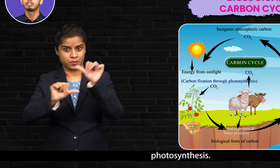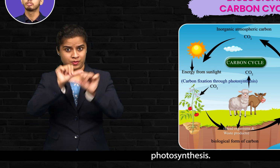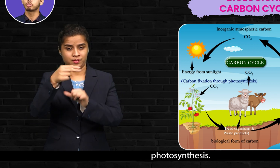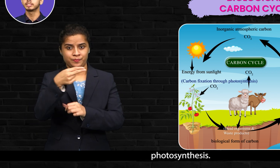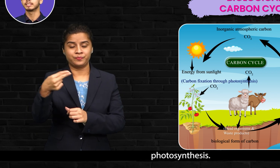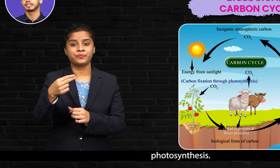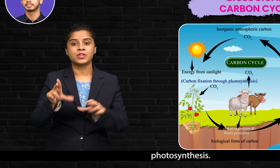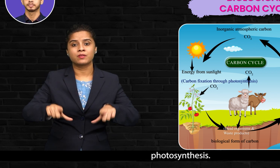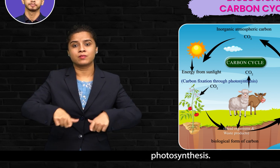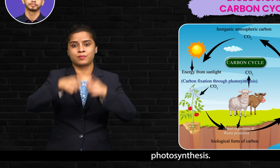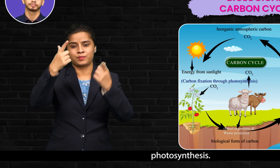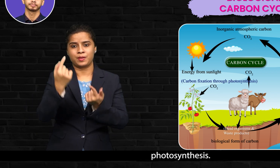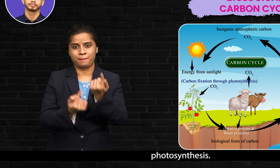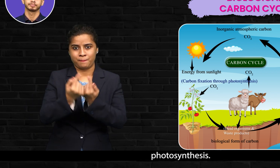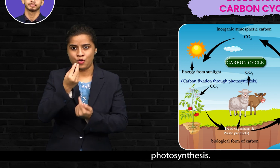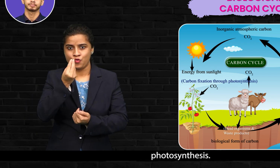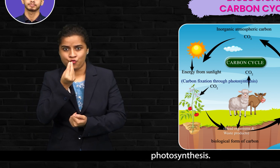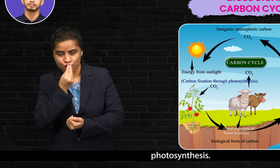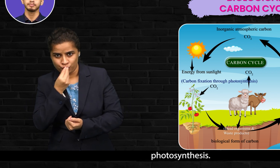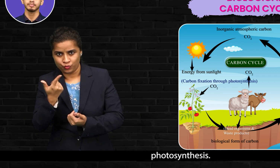called photosynthesis.